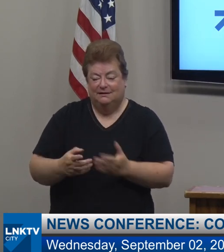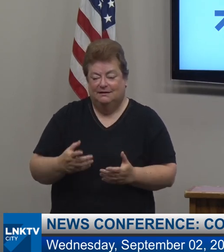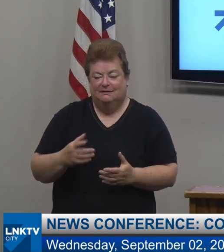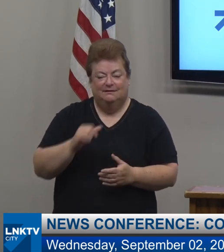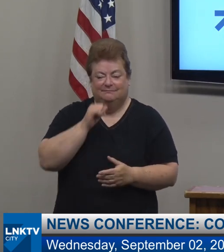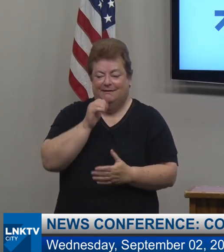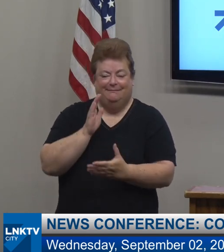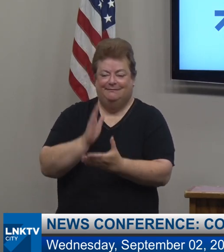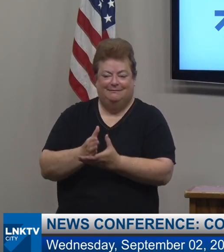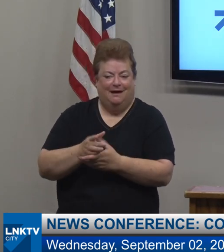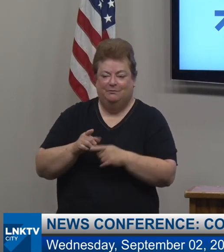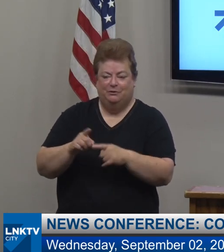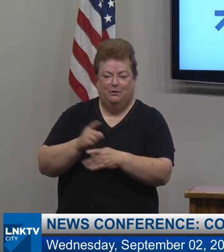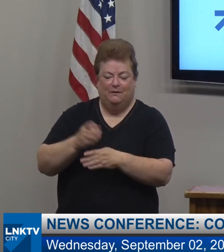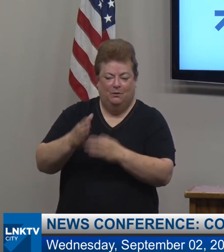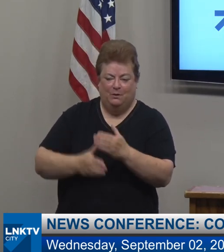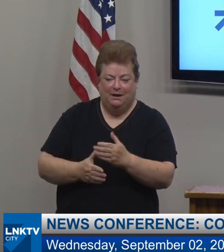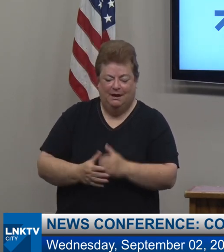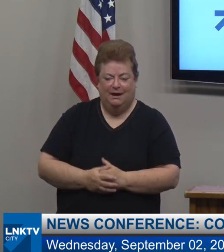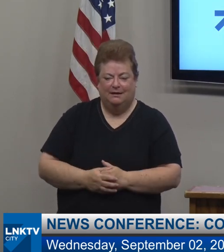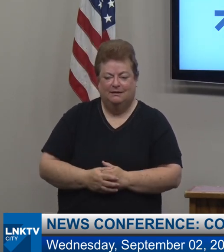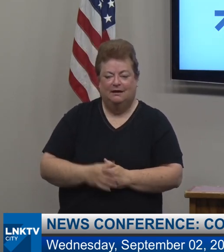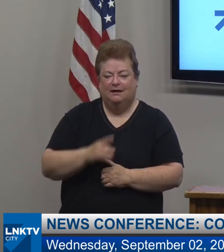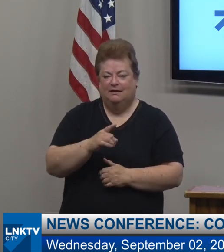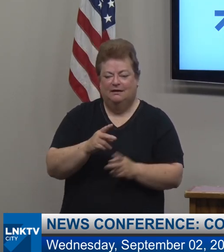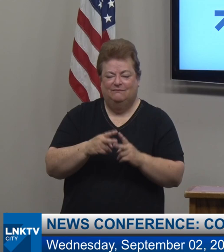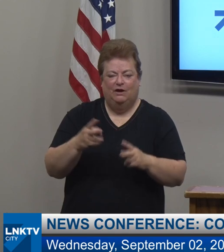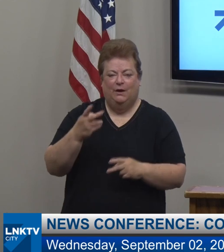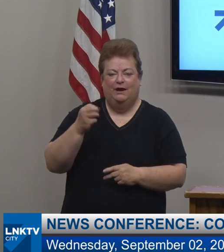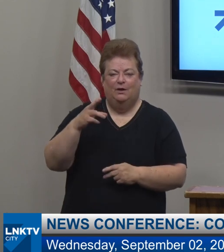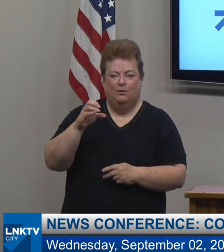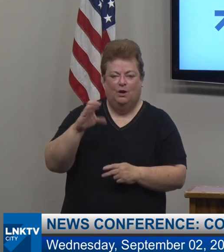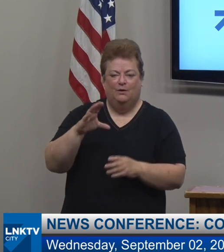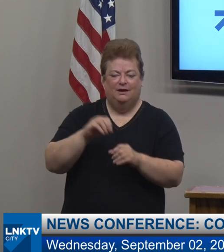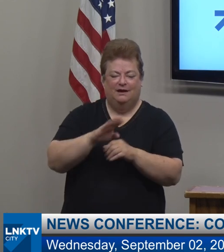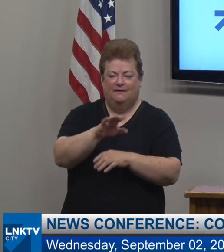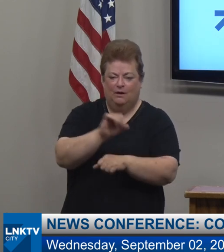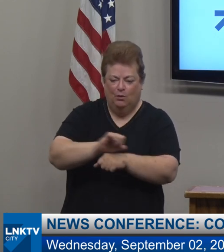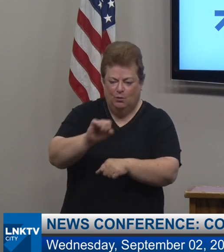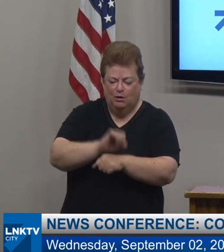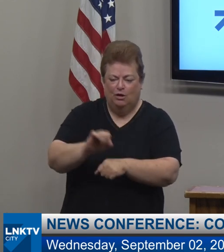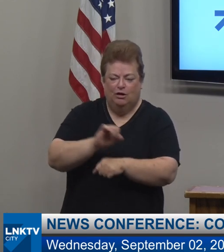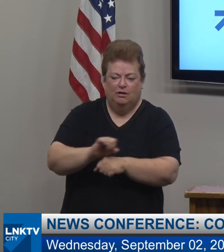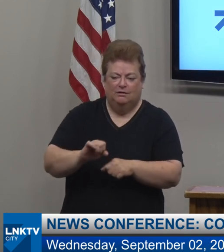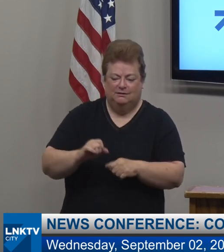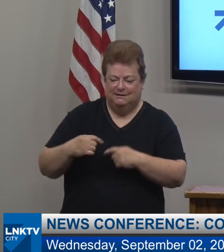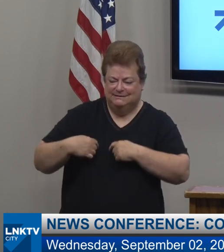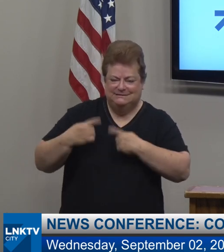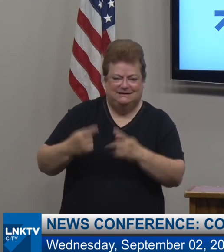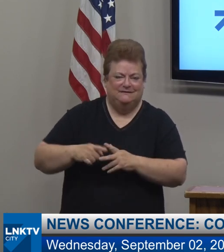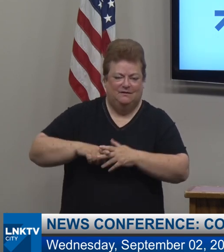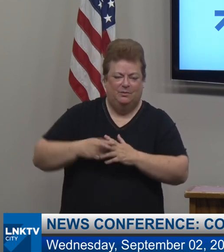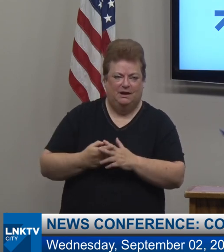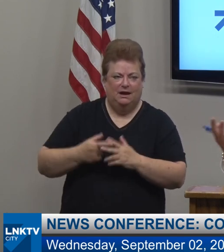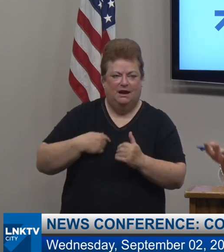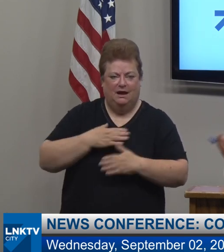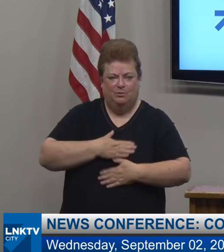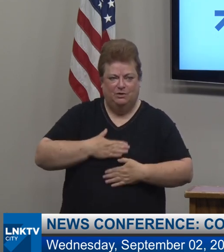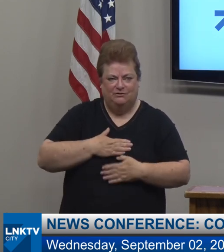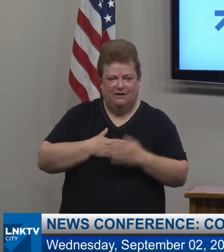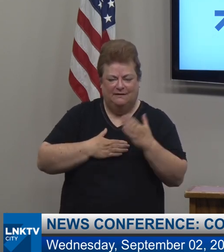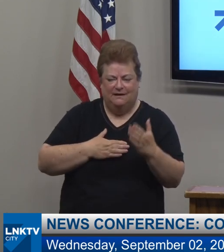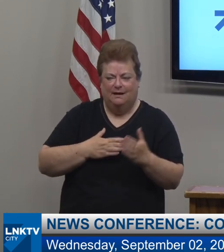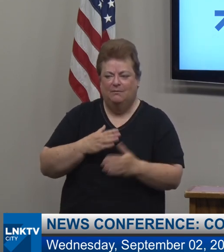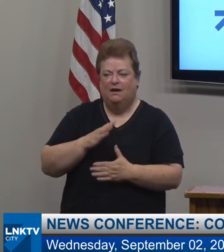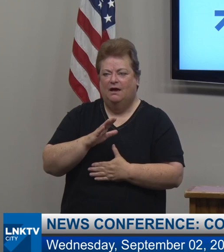stop on the weekends. And they have been heroic in their efforts from the very beginning, and really appreciate them. And of